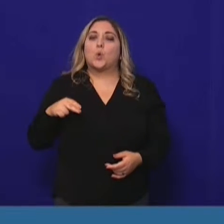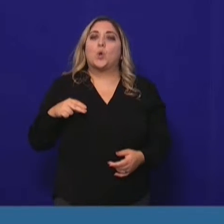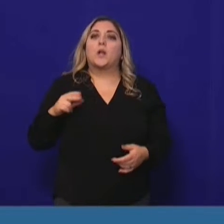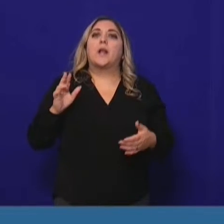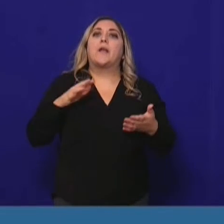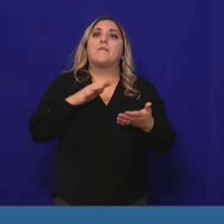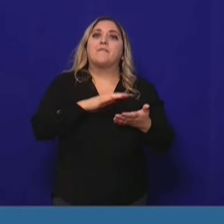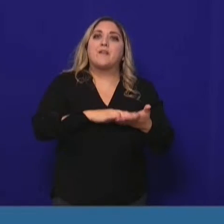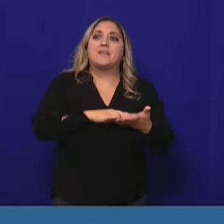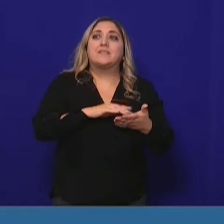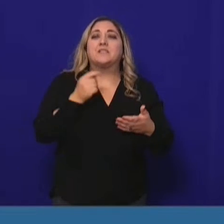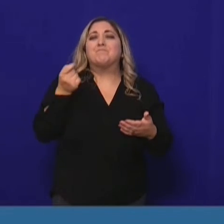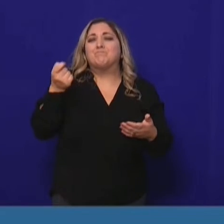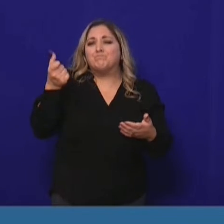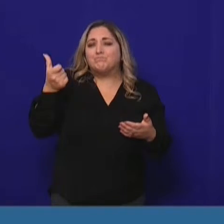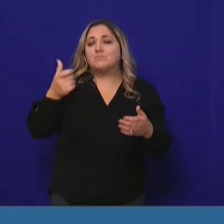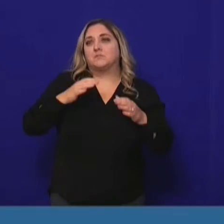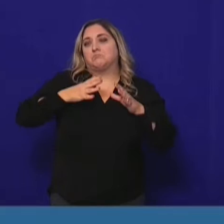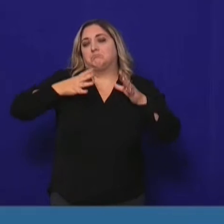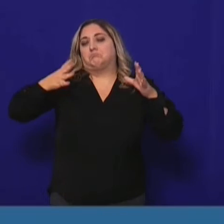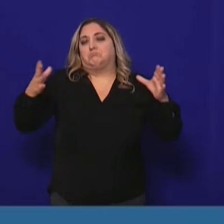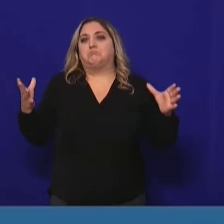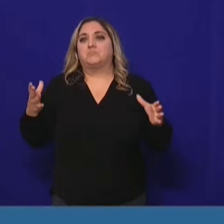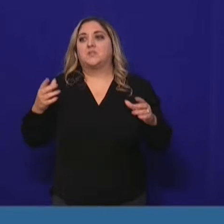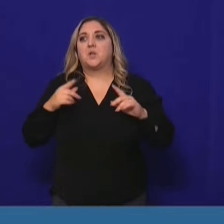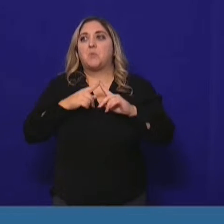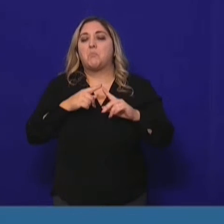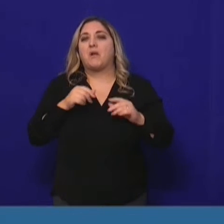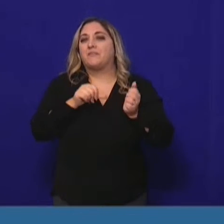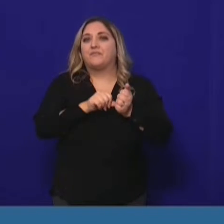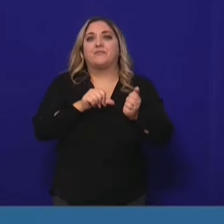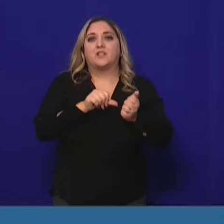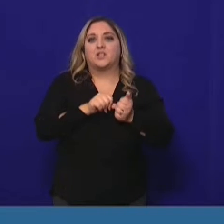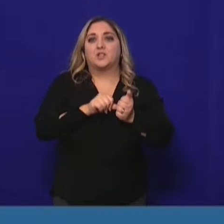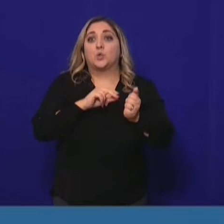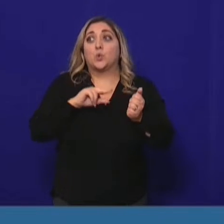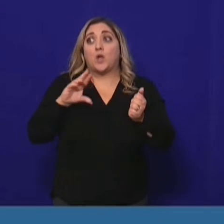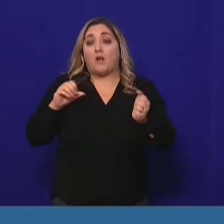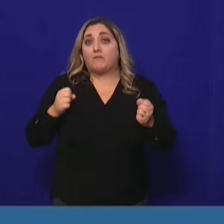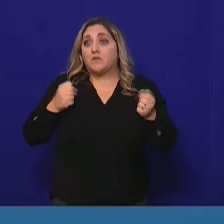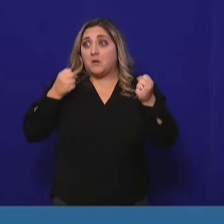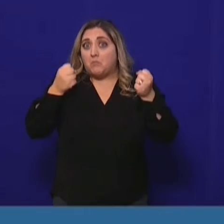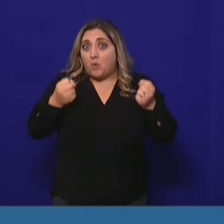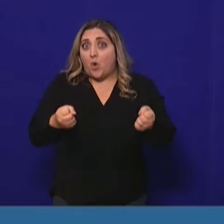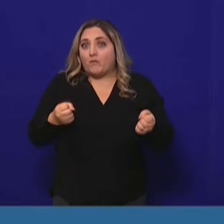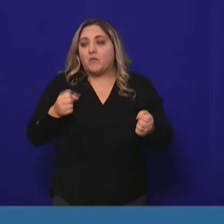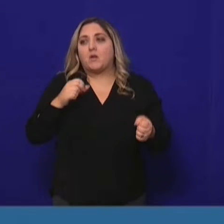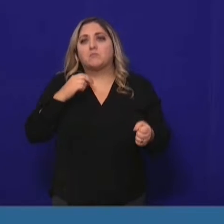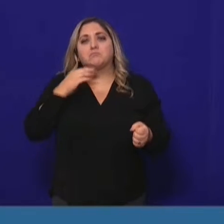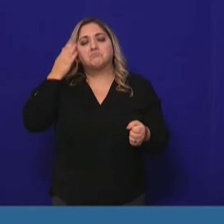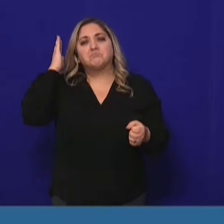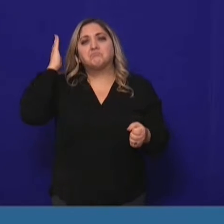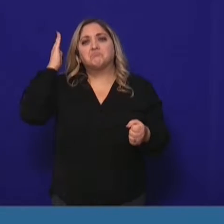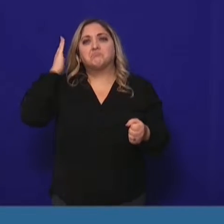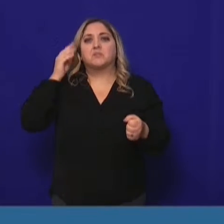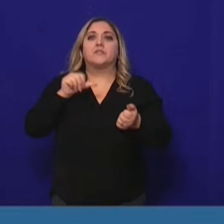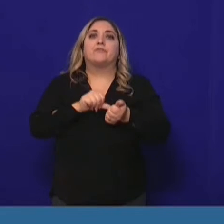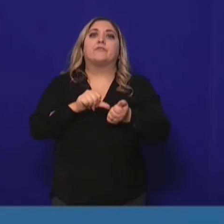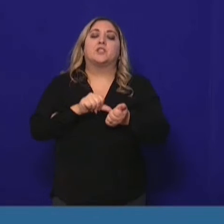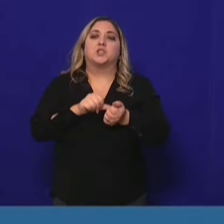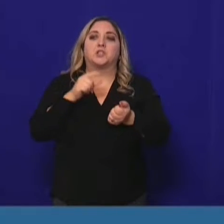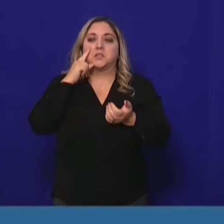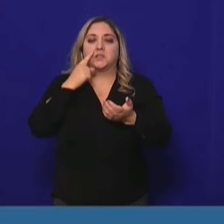hemm xi ftit side effects li jistgħu jkunu gravi, però dawn bħalma rajna anke mill-clinical trials mhumiex affarijiet li huma komuni ħafna